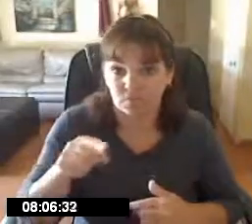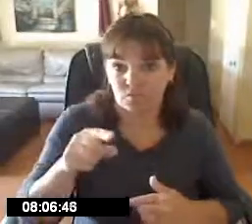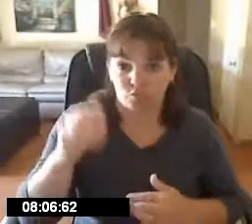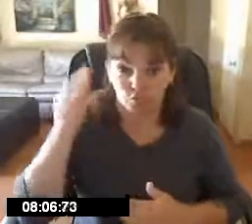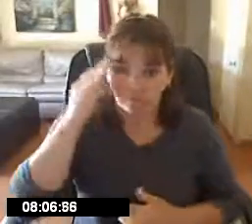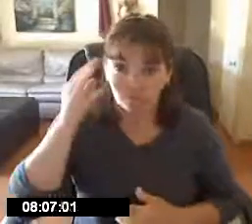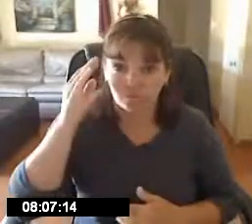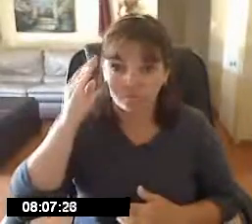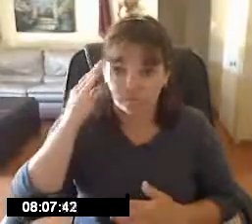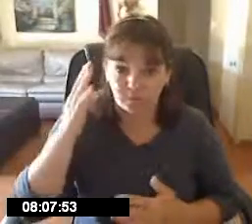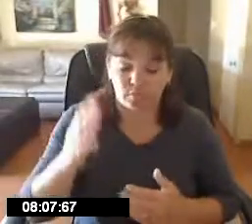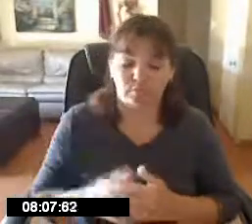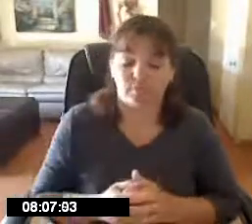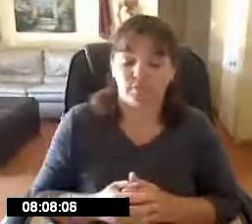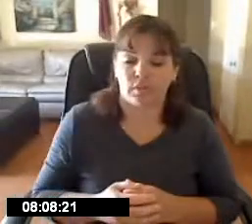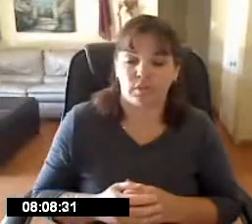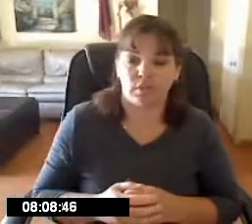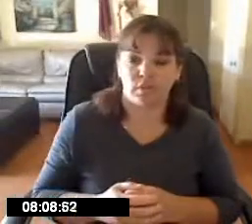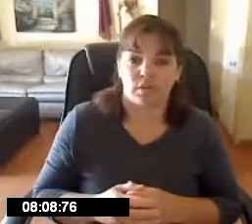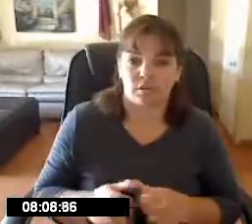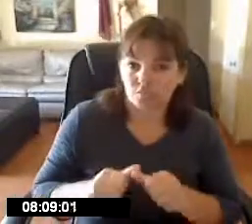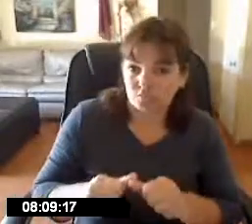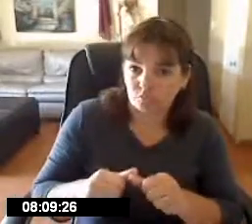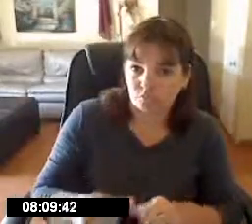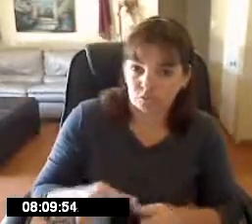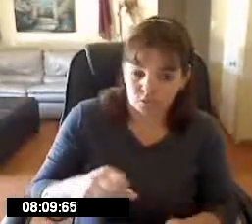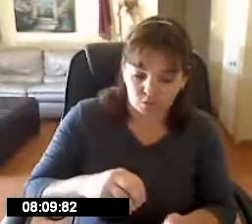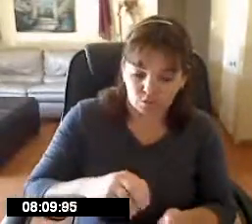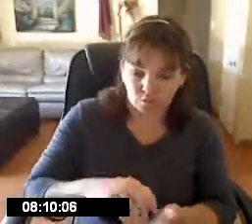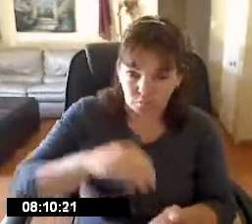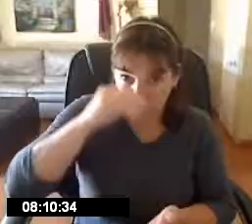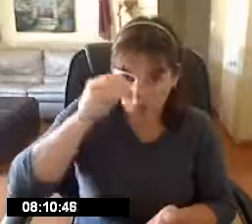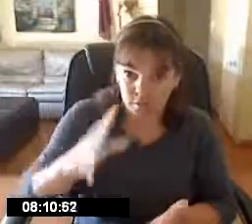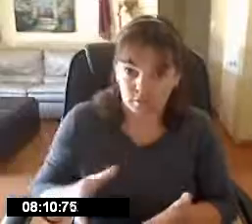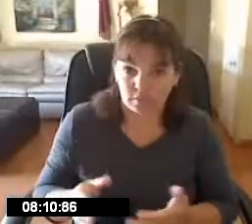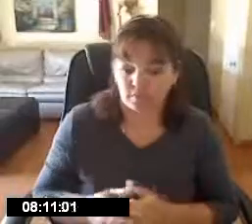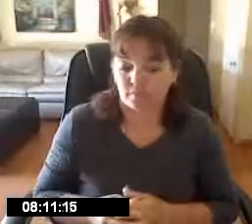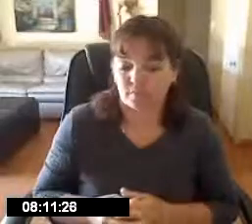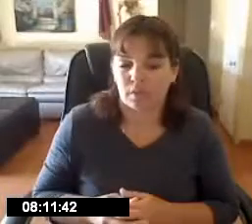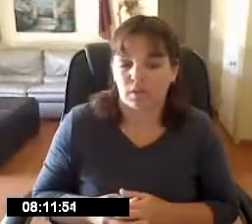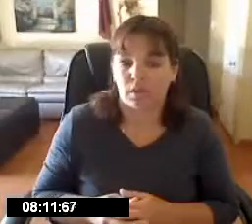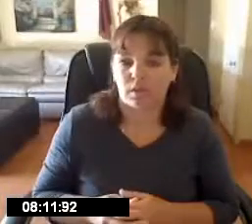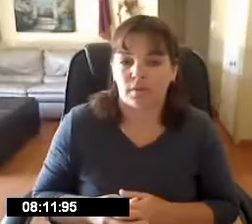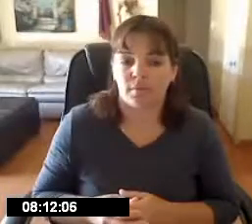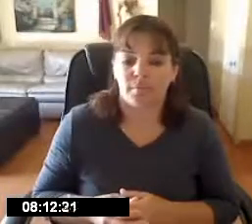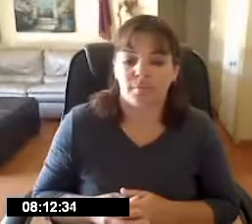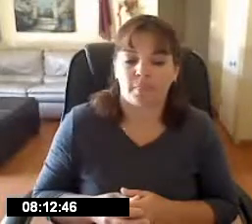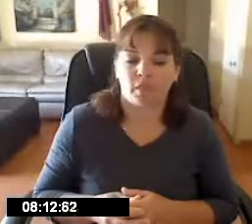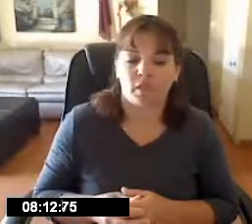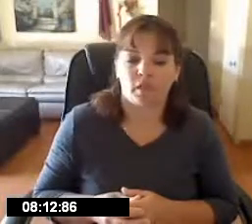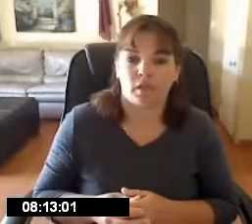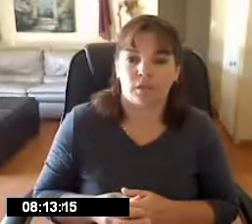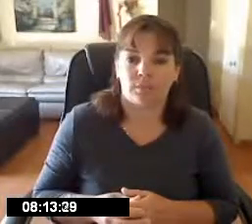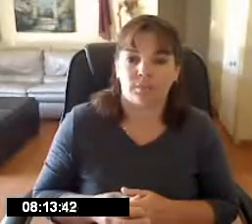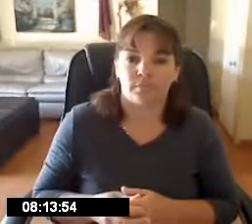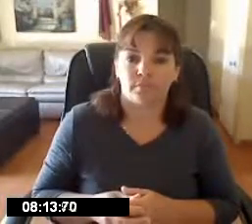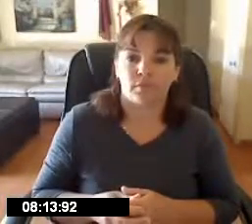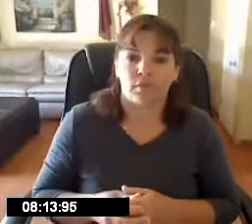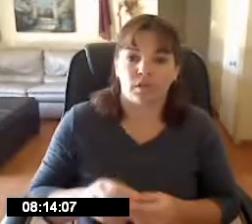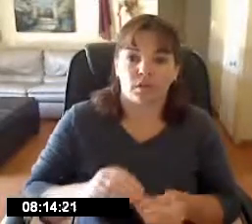right, task number 4, apply the code of ethics for the interpreting profession. And these days we call it the Code